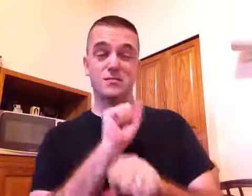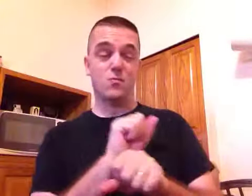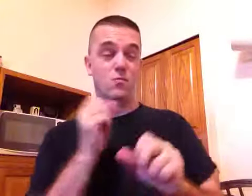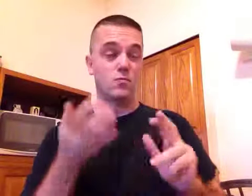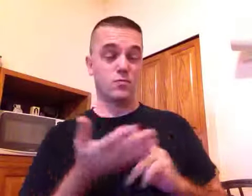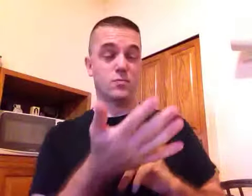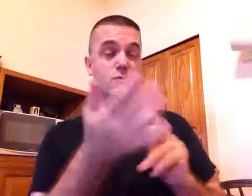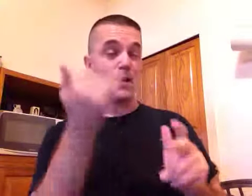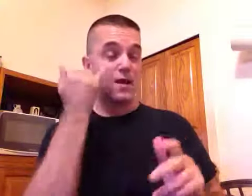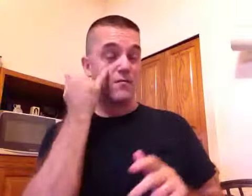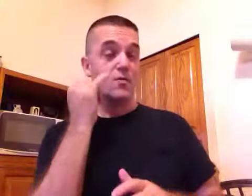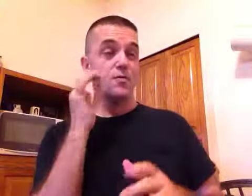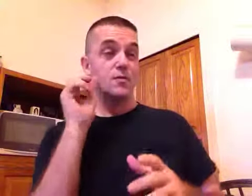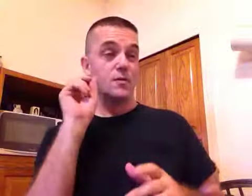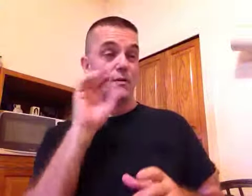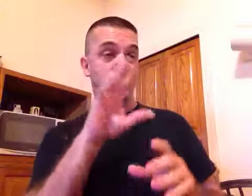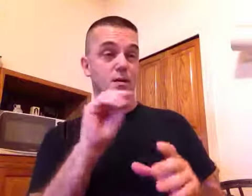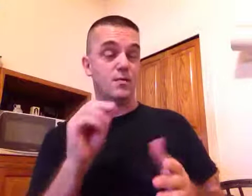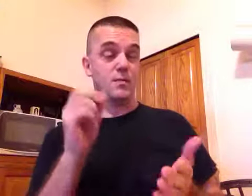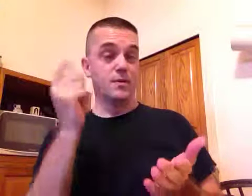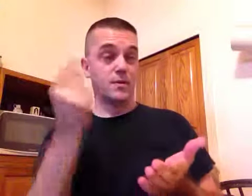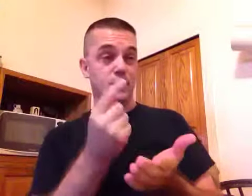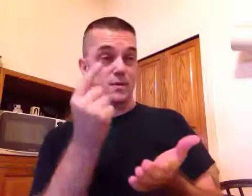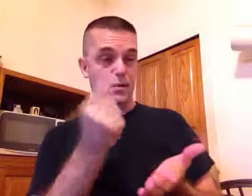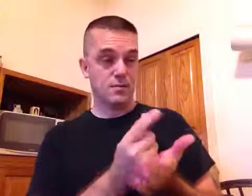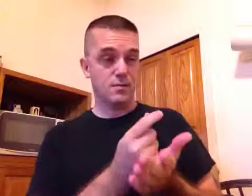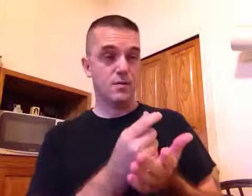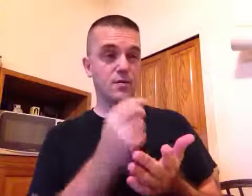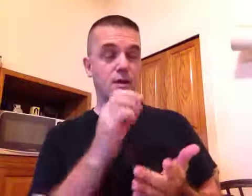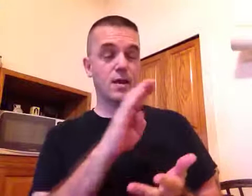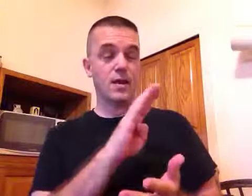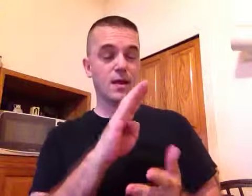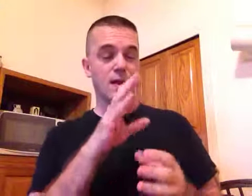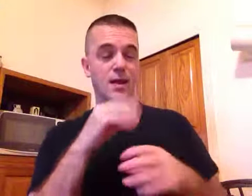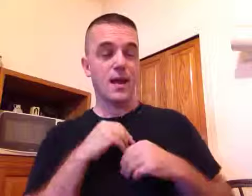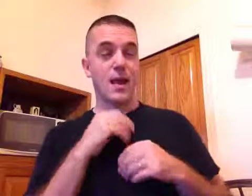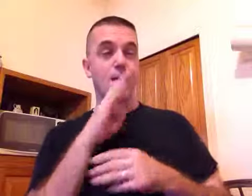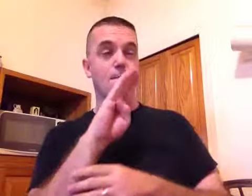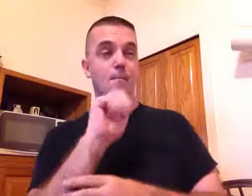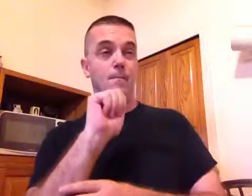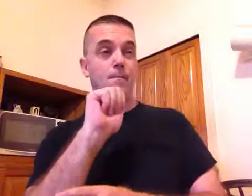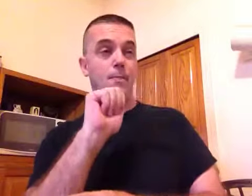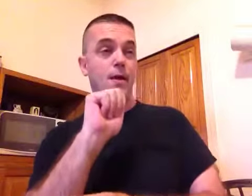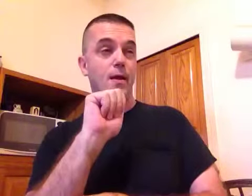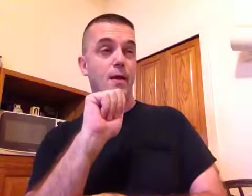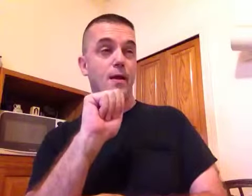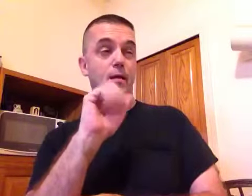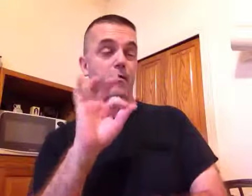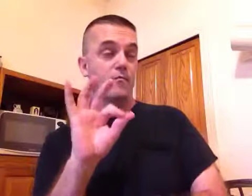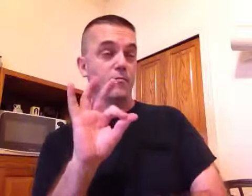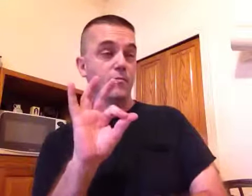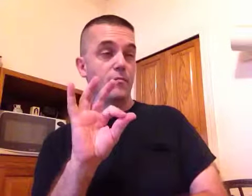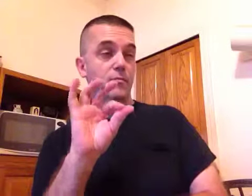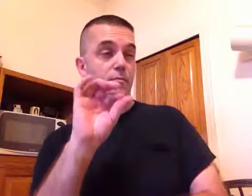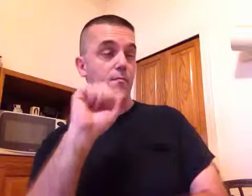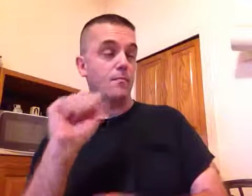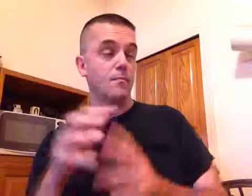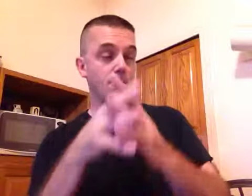for a company to guarantee that they can get Bank of America or Wells Fargo or Chase or some of